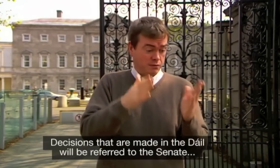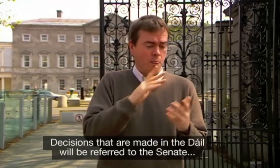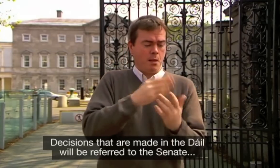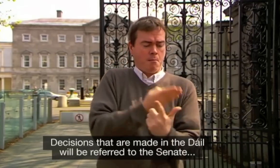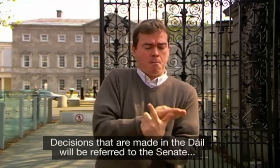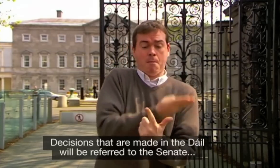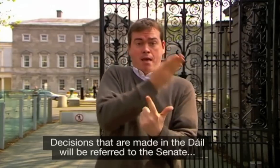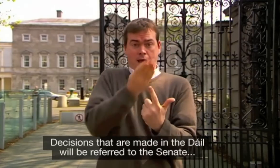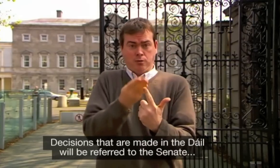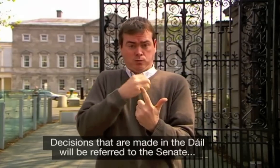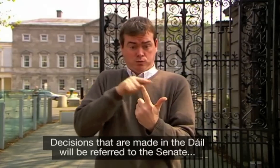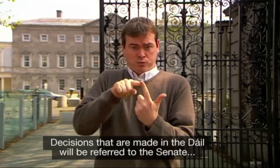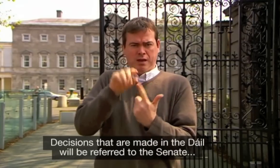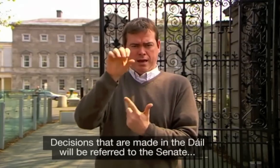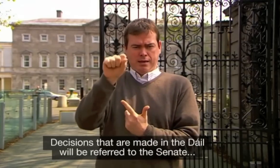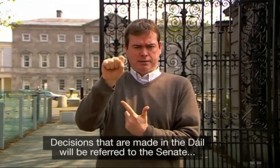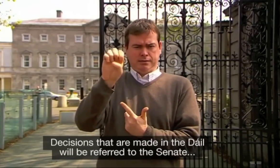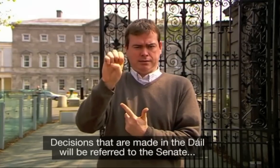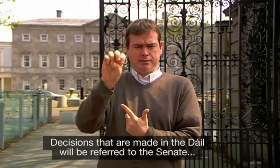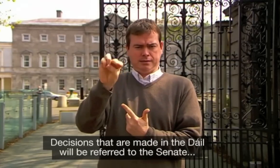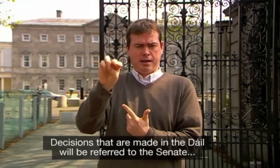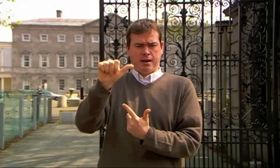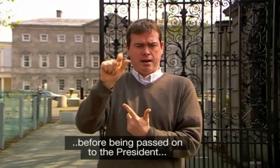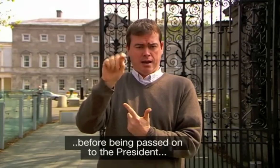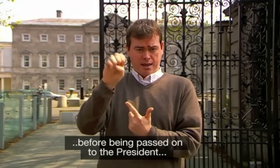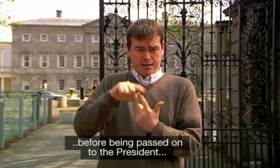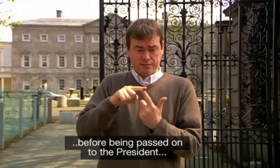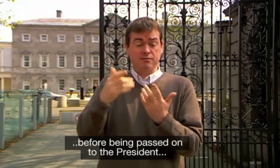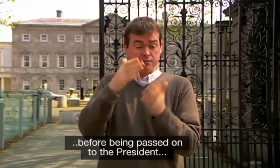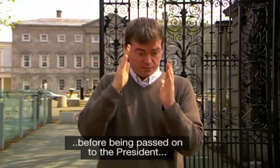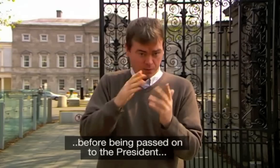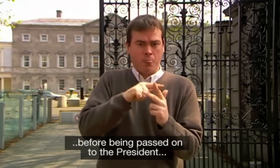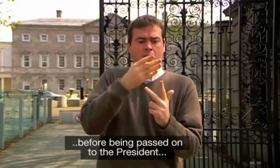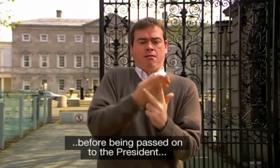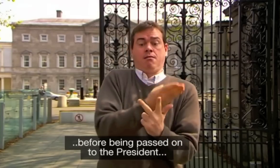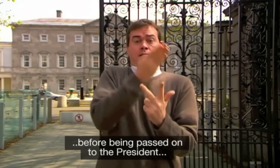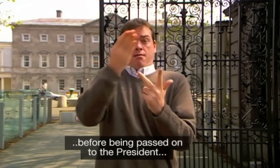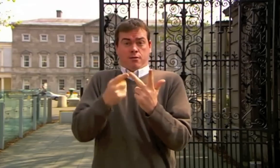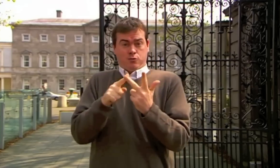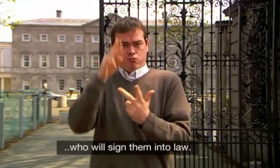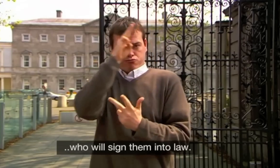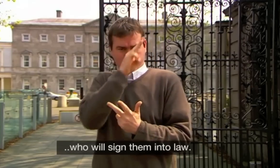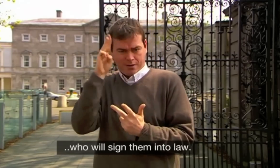Decisions that are made in the Dáil will be referred to the Senate before being passed on to the President, who will sign them into law.